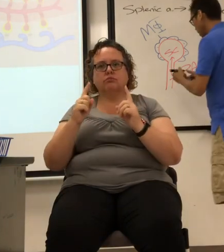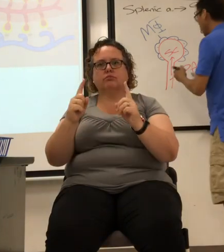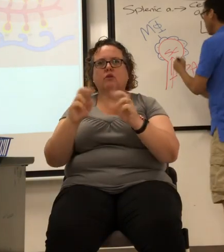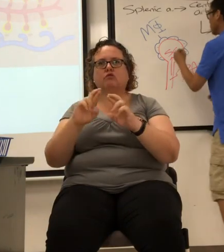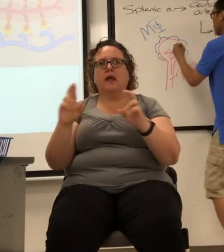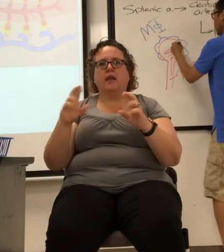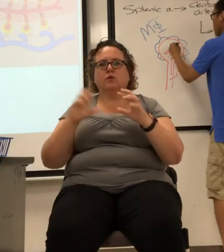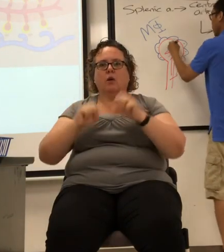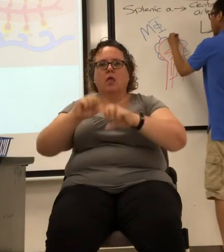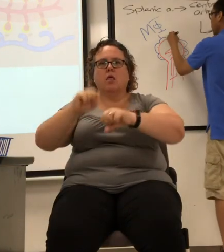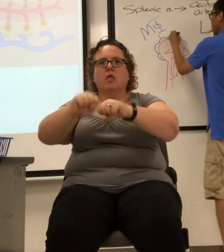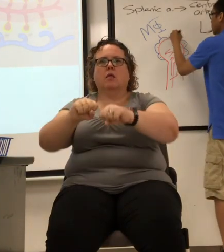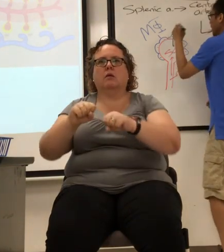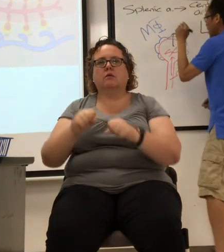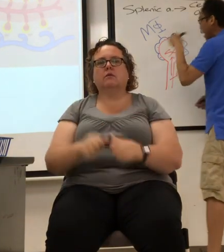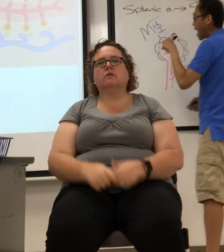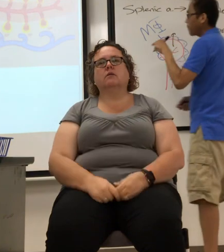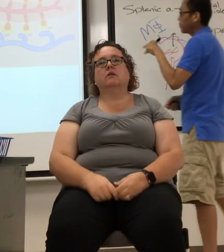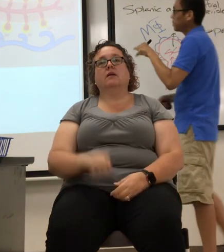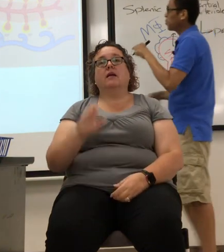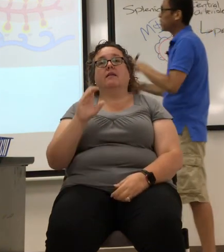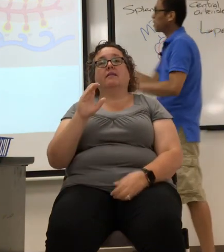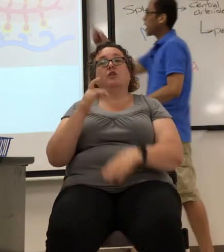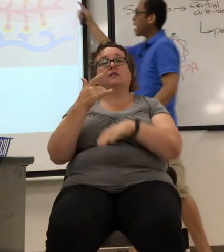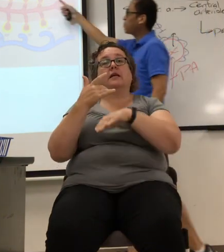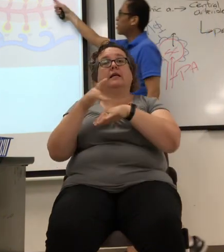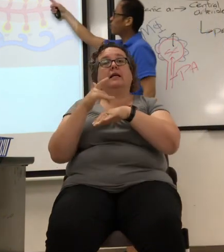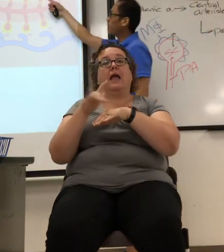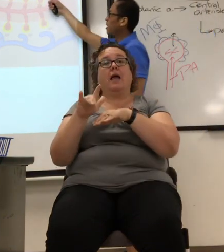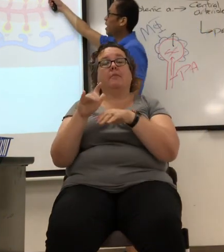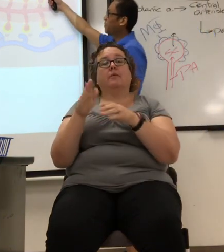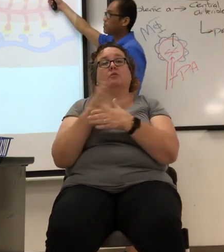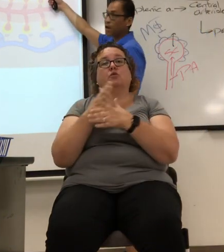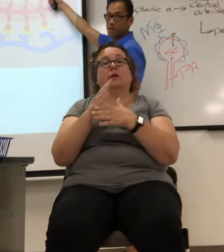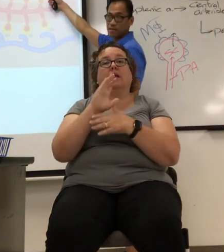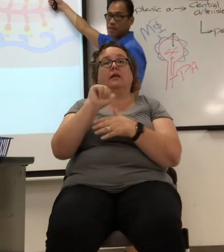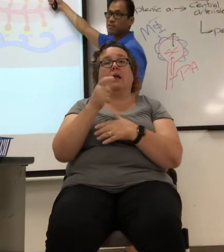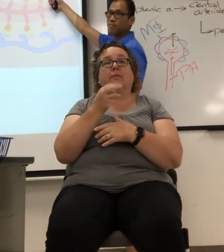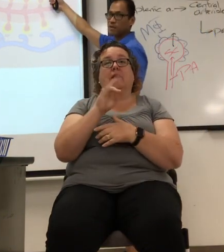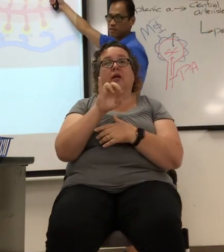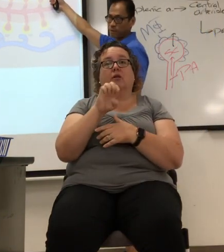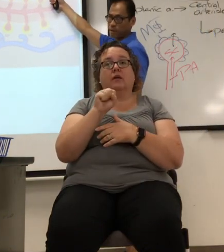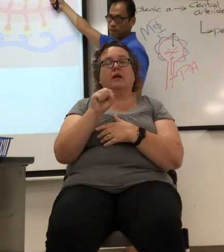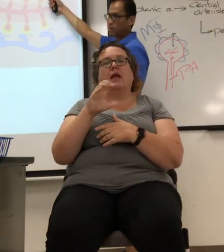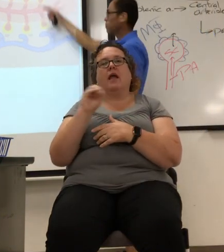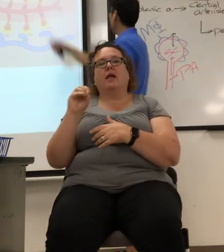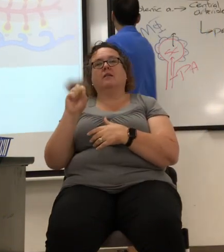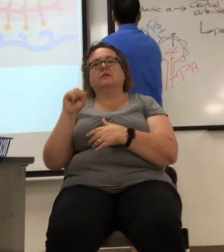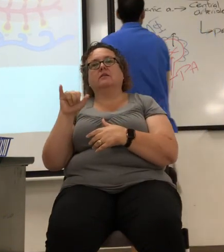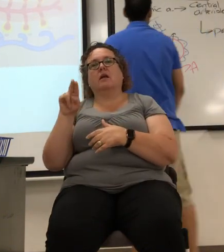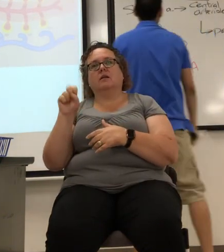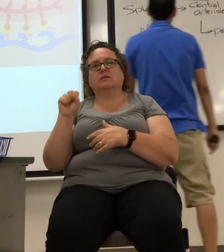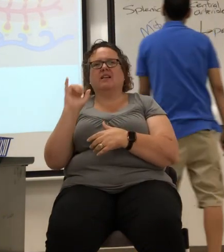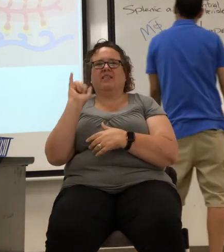So blood goes through there. There's a gap between the capillary and the sinus. That's the venous blood.